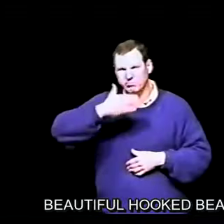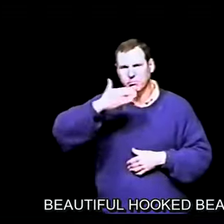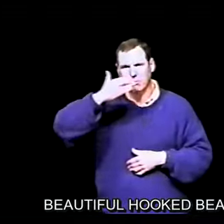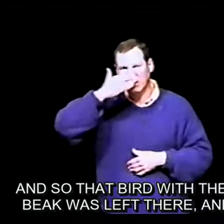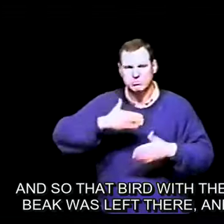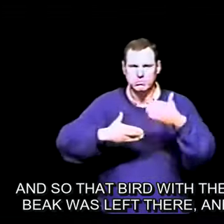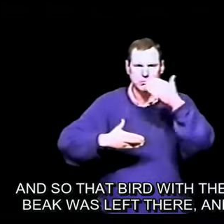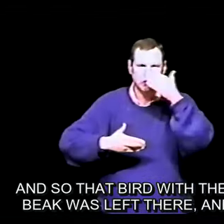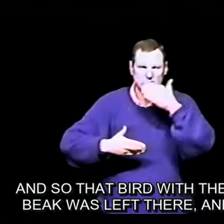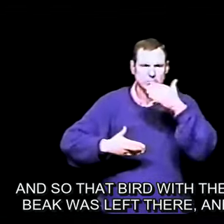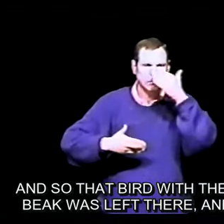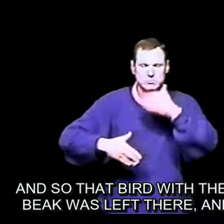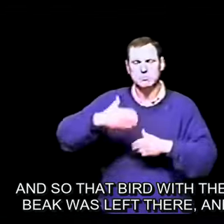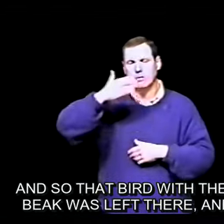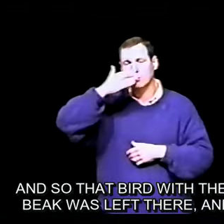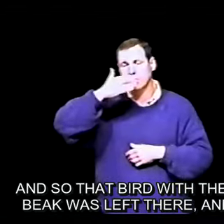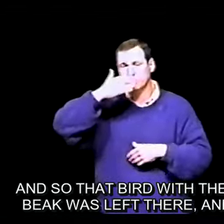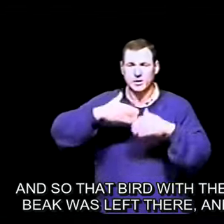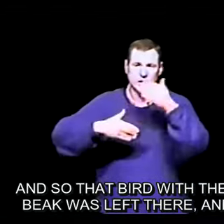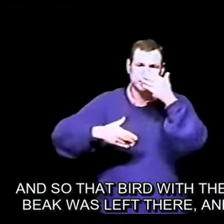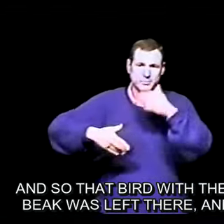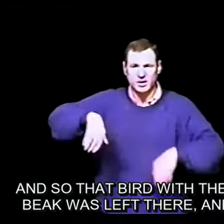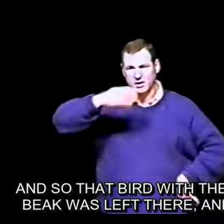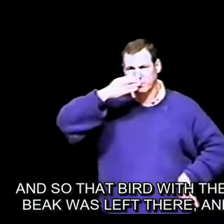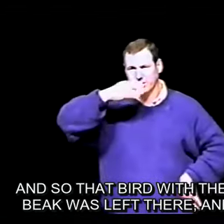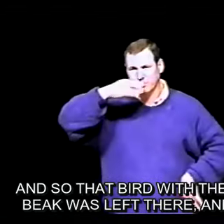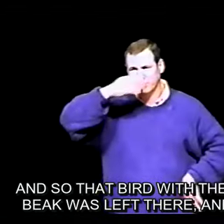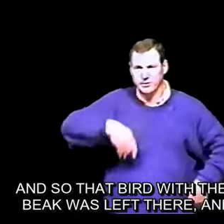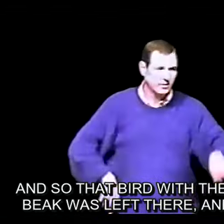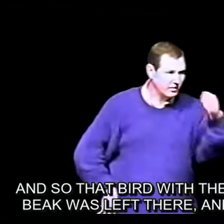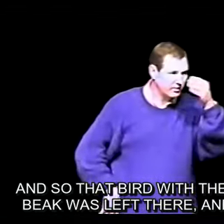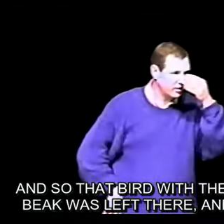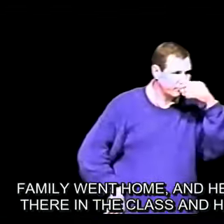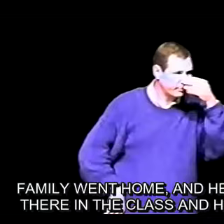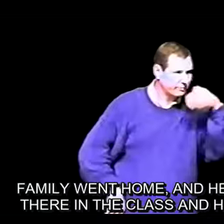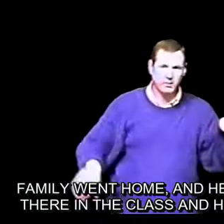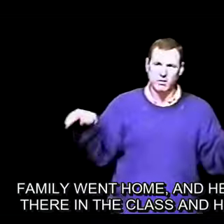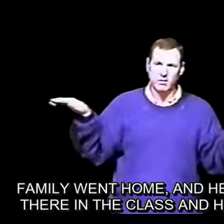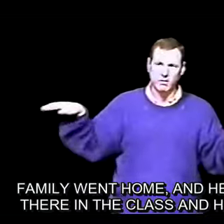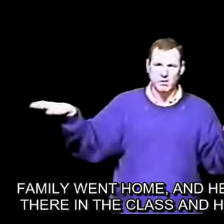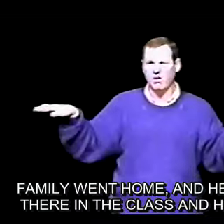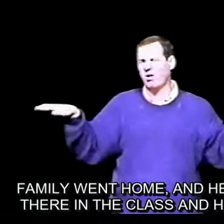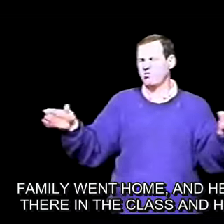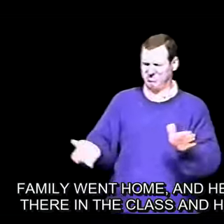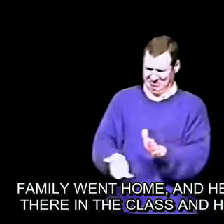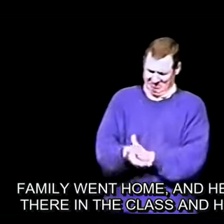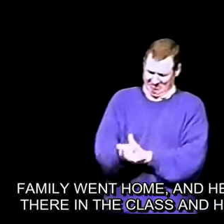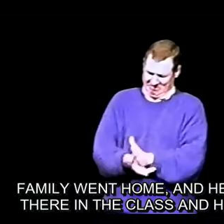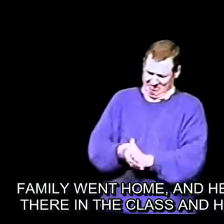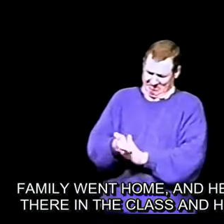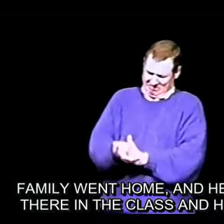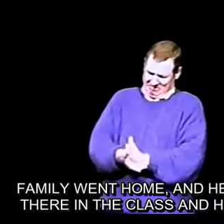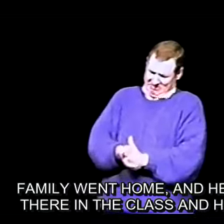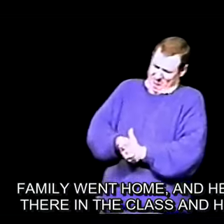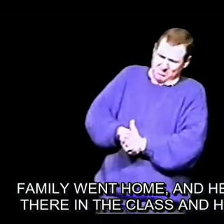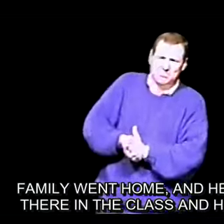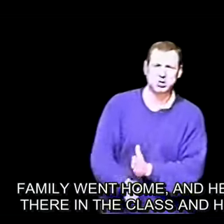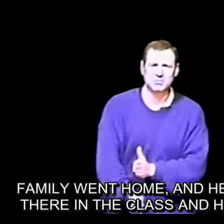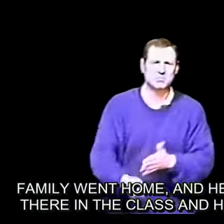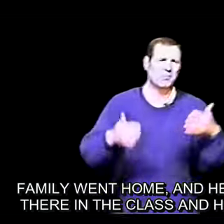And so that bird with the flat beak was left there, and his family went home and he was there in the